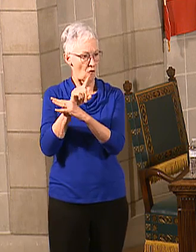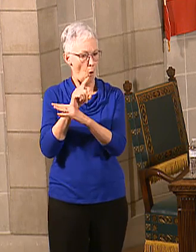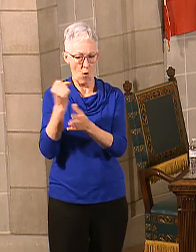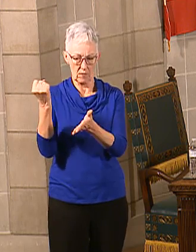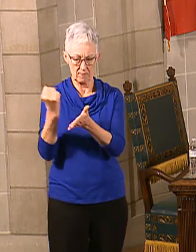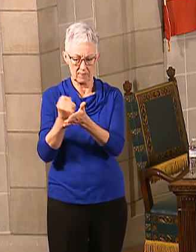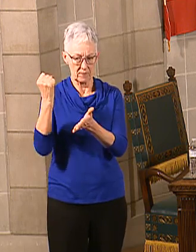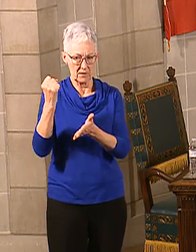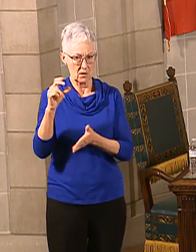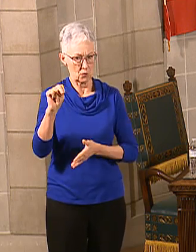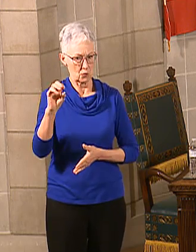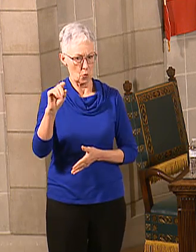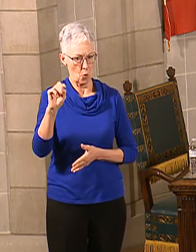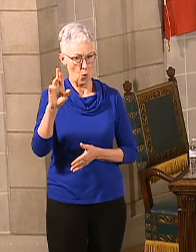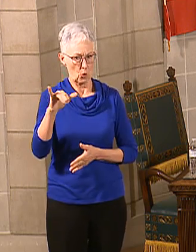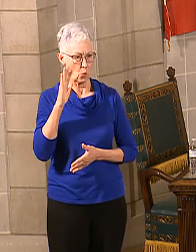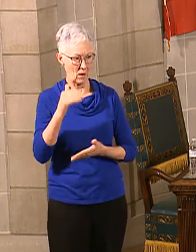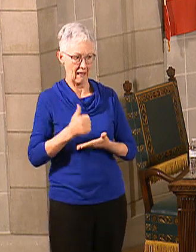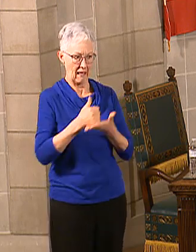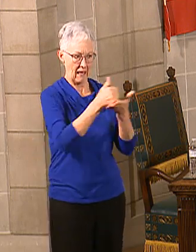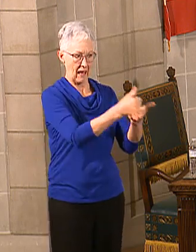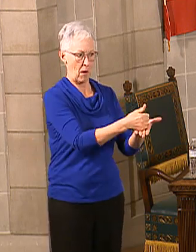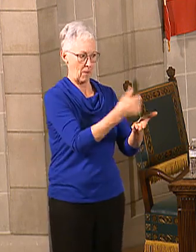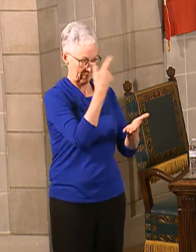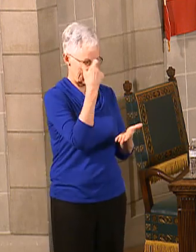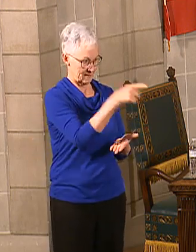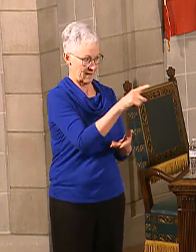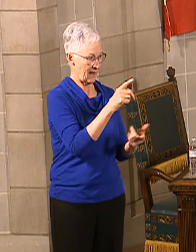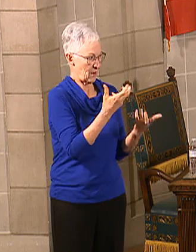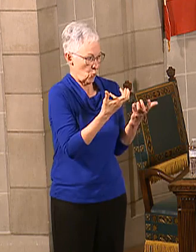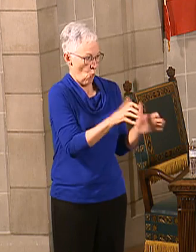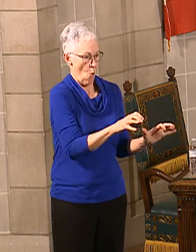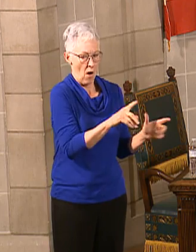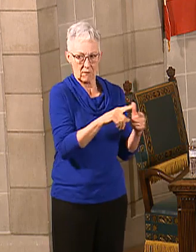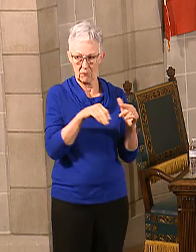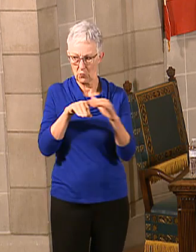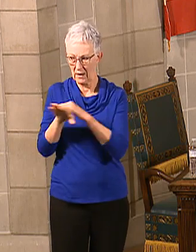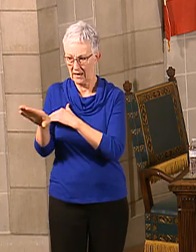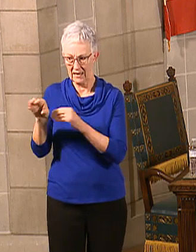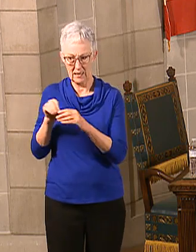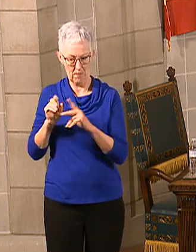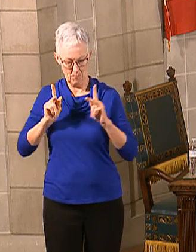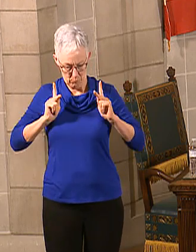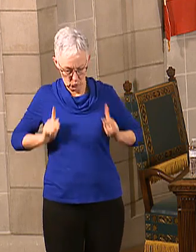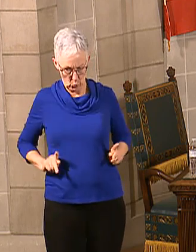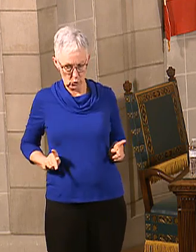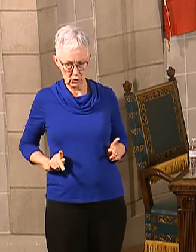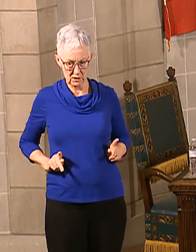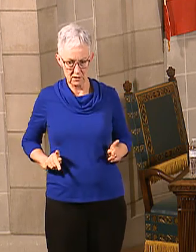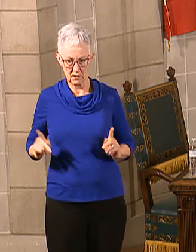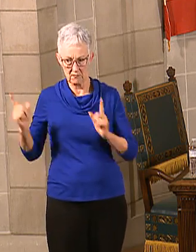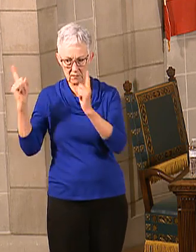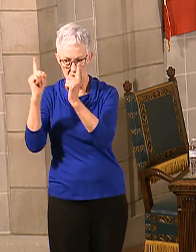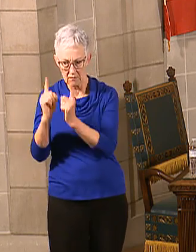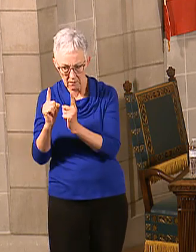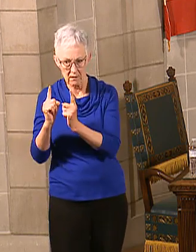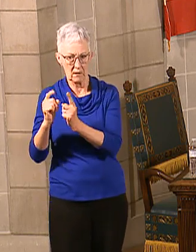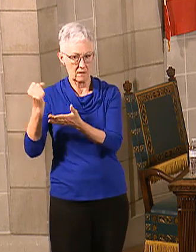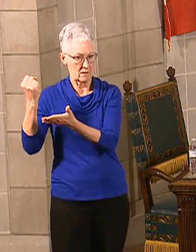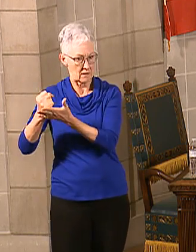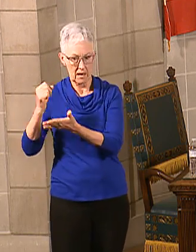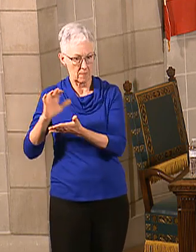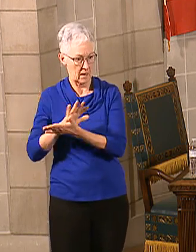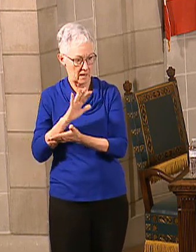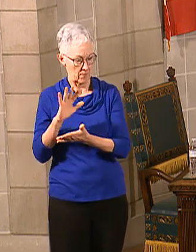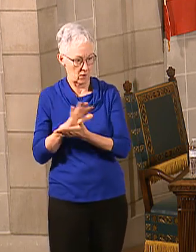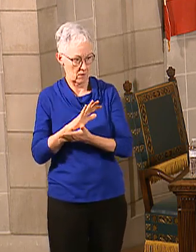social distancing protocols. And so, of course, any of the relaxations on the